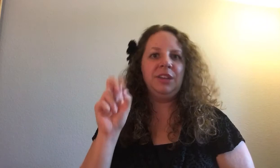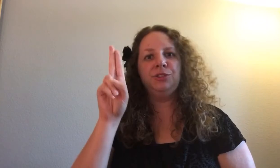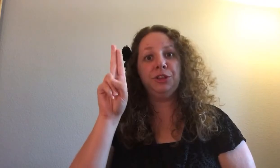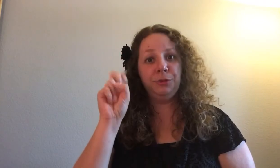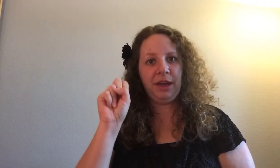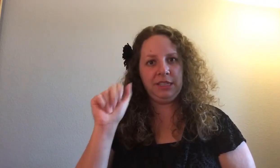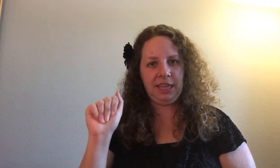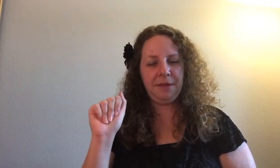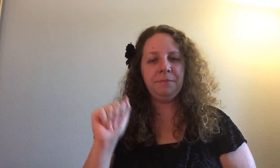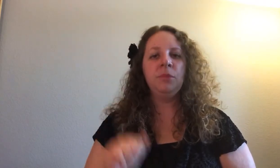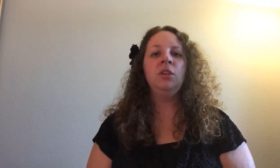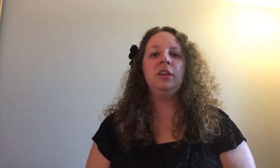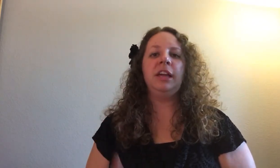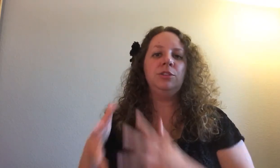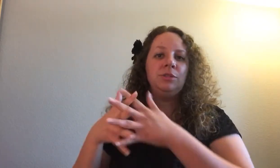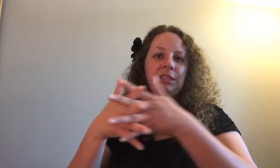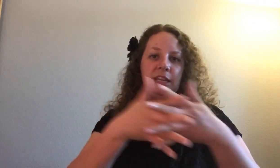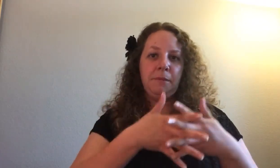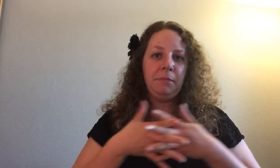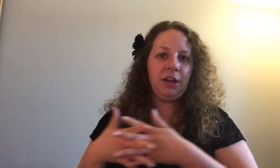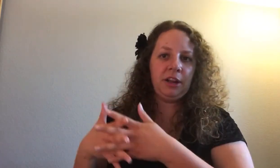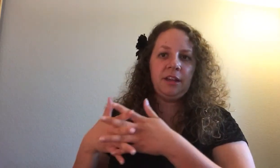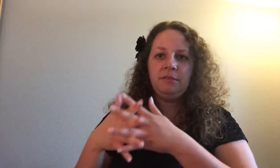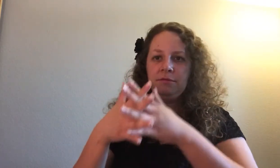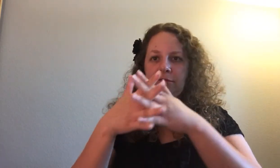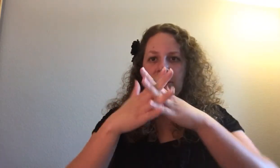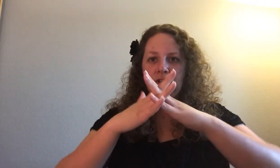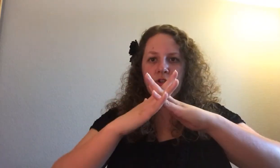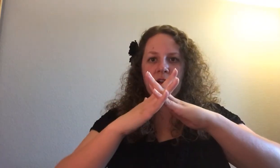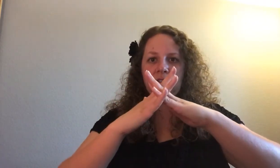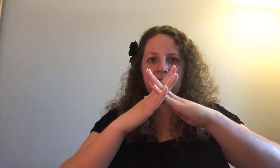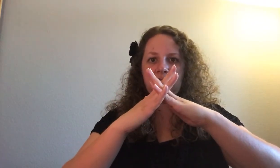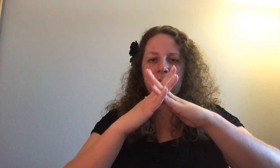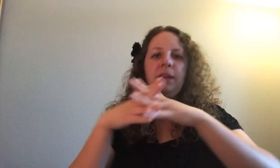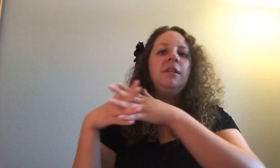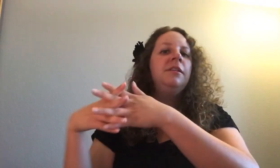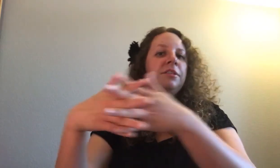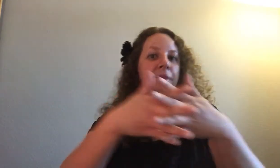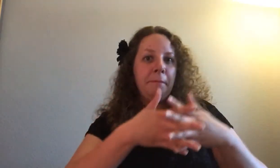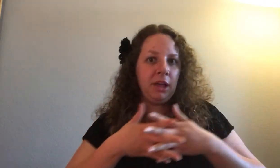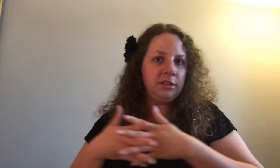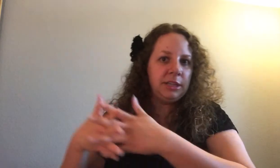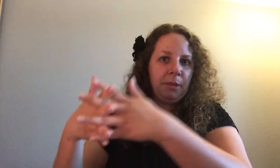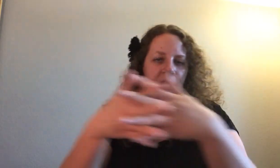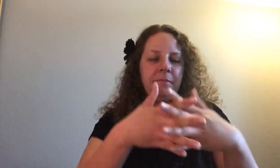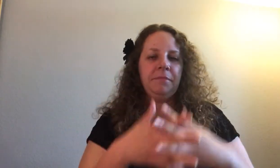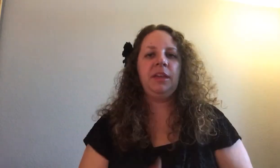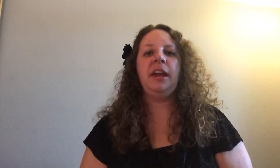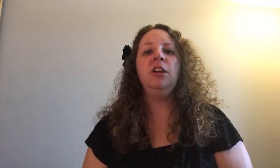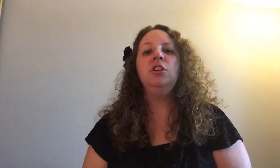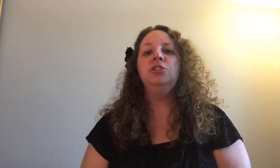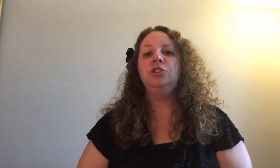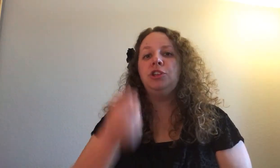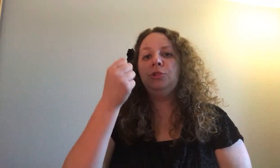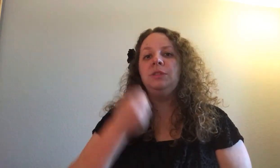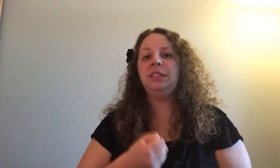US or USA. Okay, so the sign America, fingers crossed this way, the melting pot, okay, so you can do